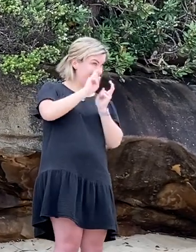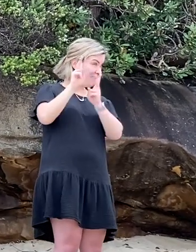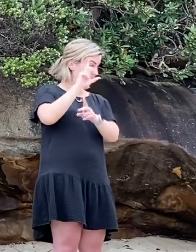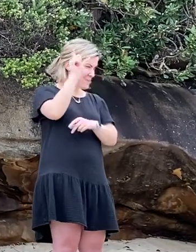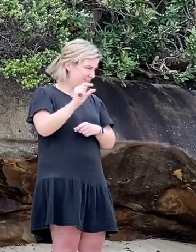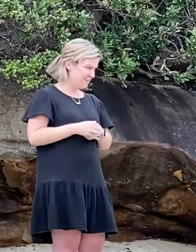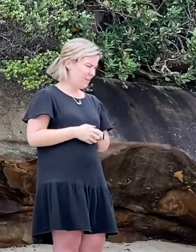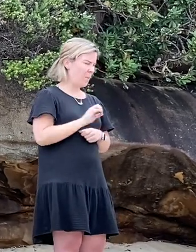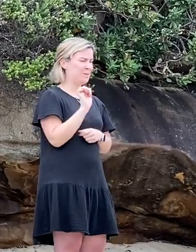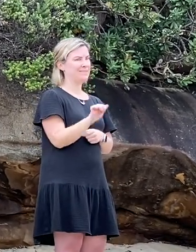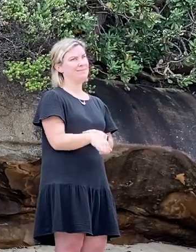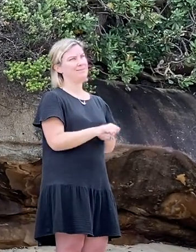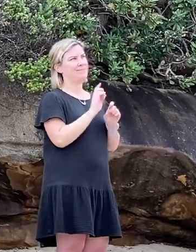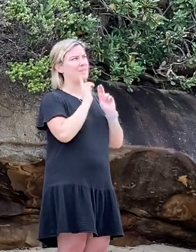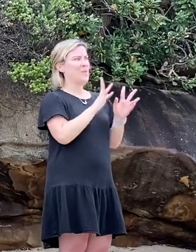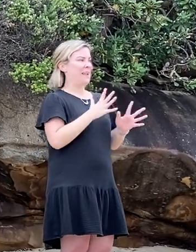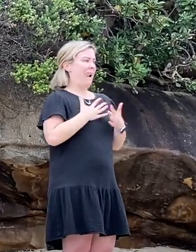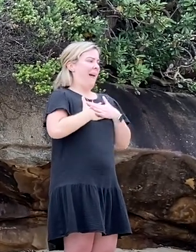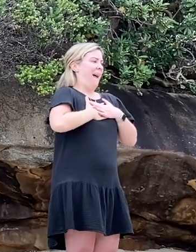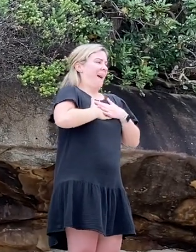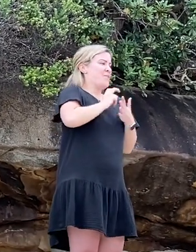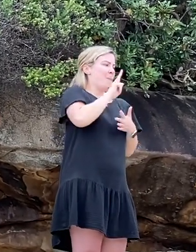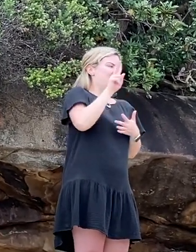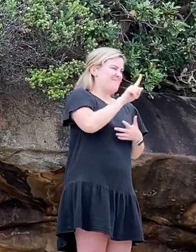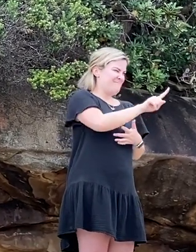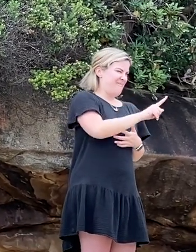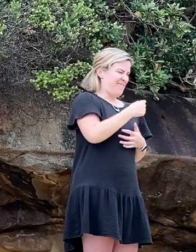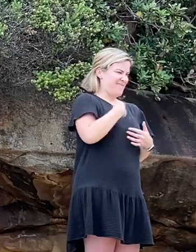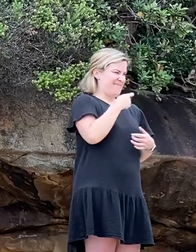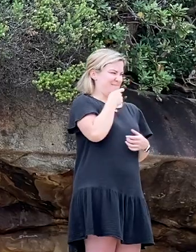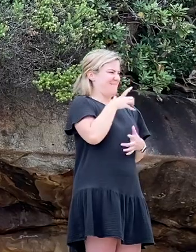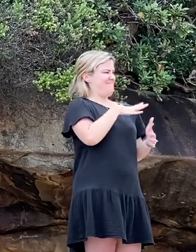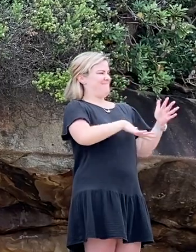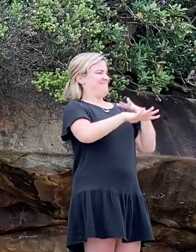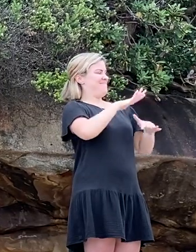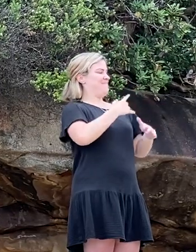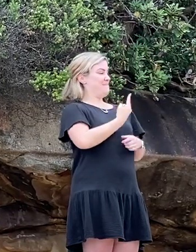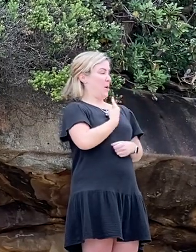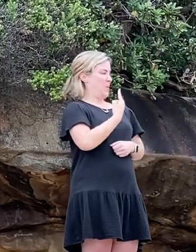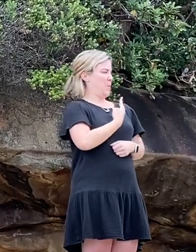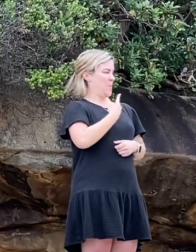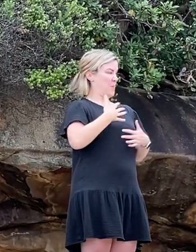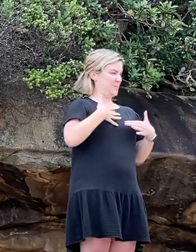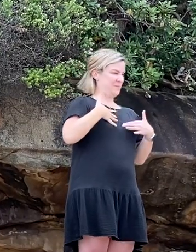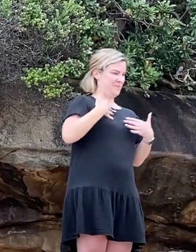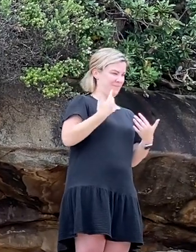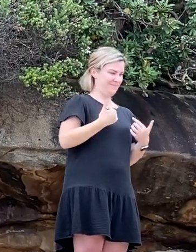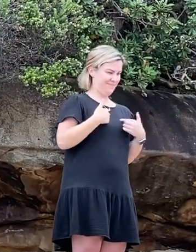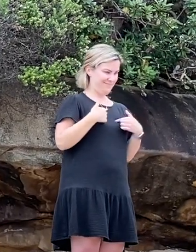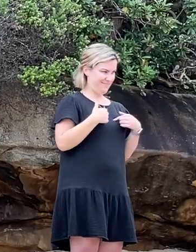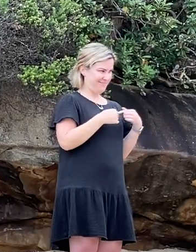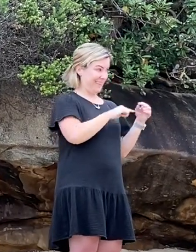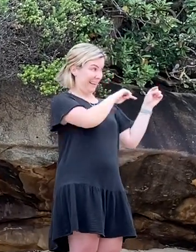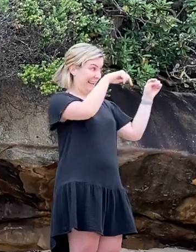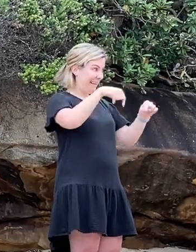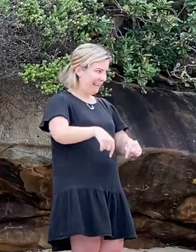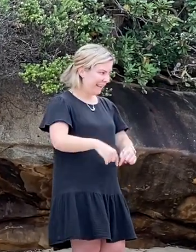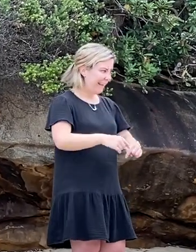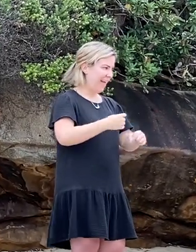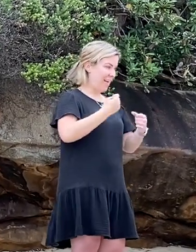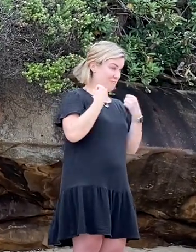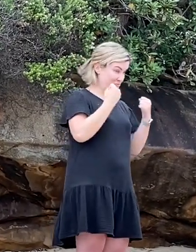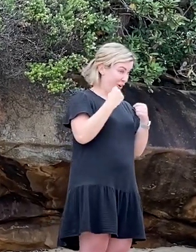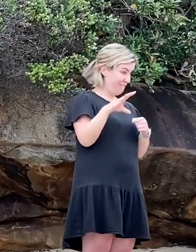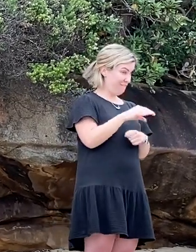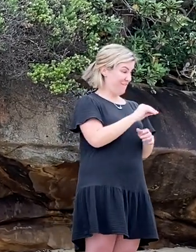I'd love to go back to Italy, but I'm too afraid to go on my own. Getting up here was enough to do on my own, driving up